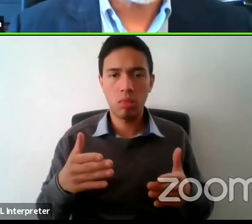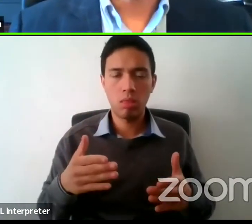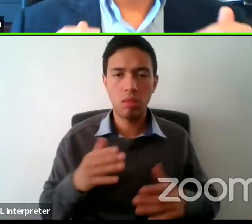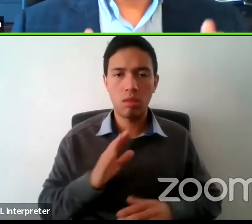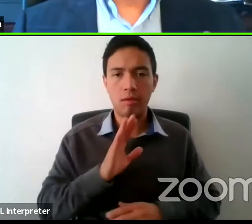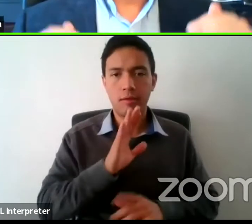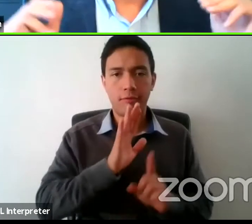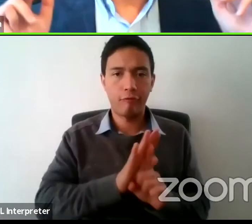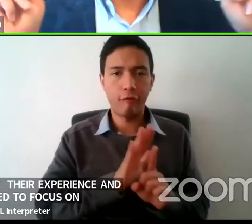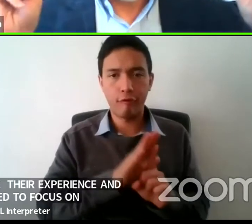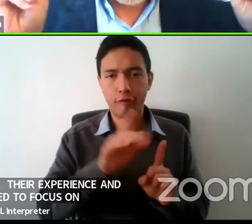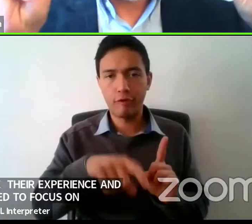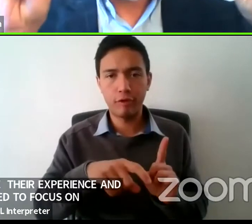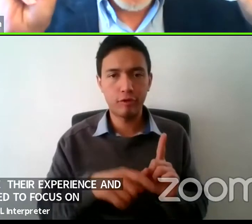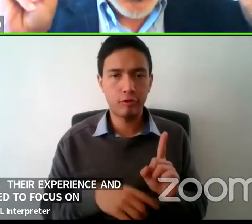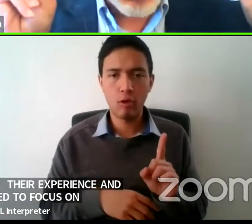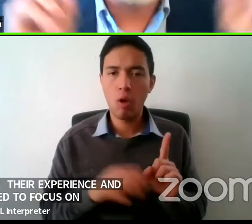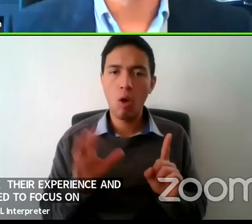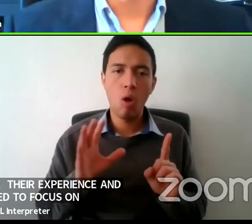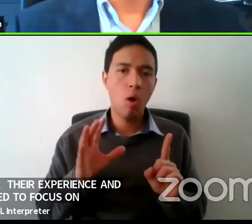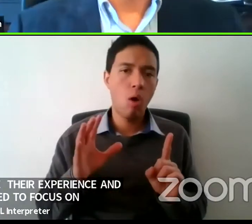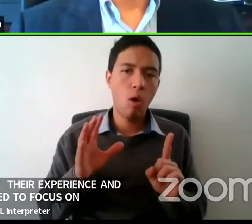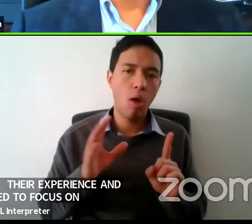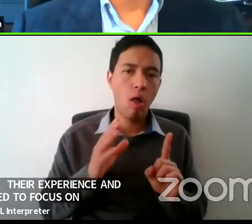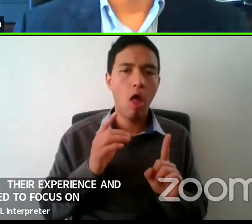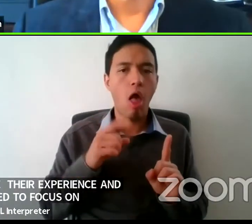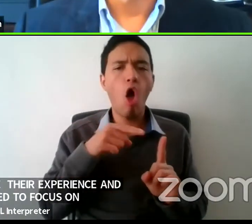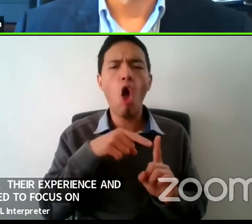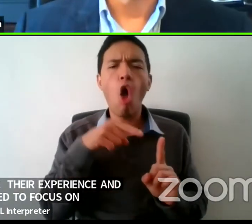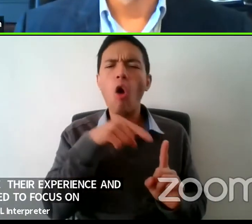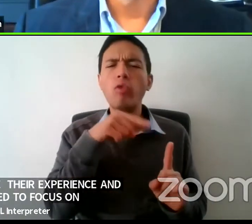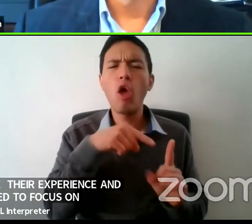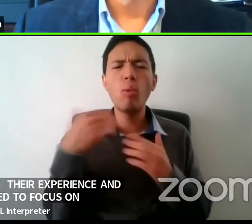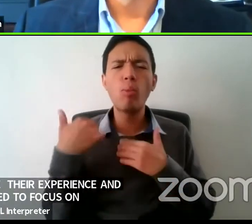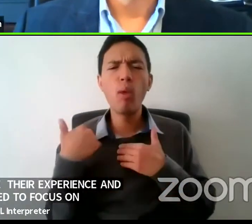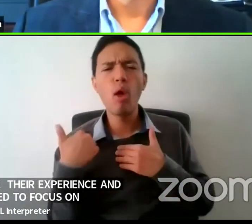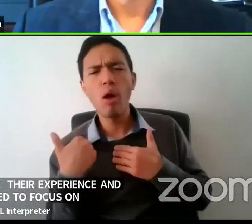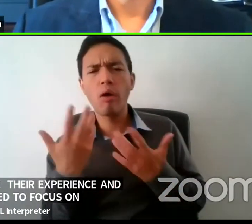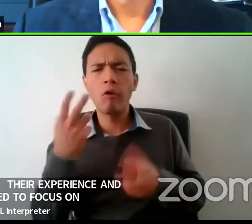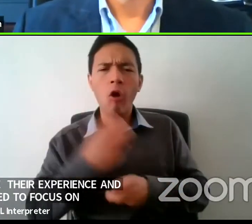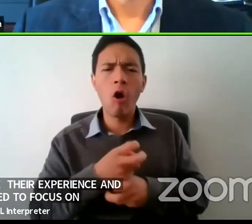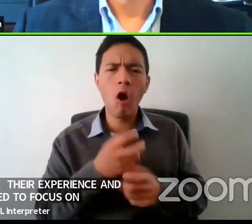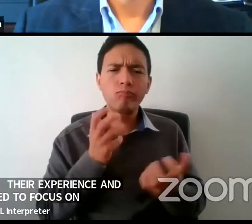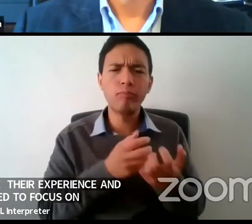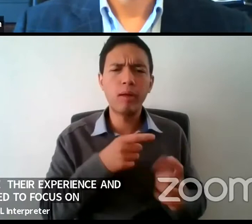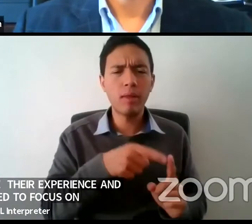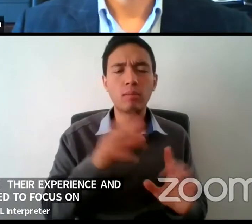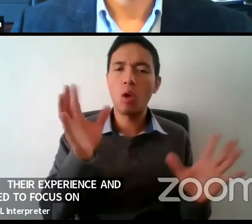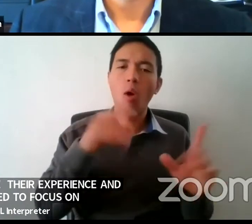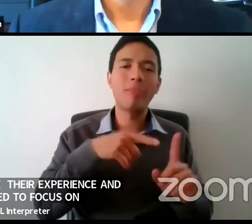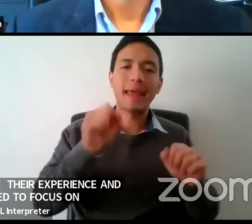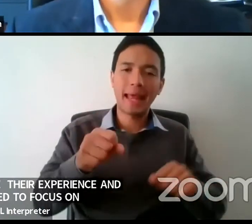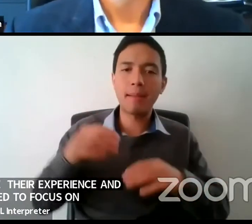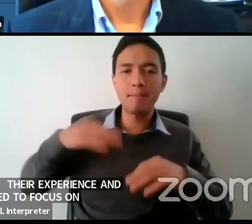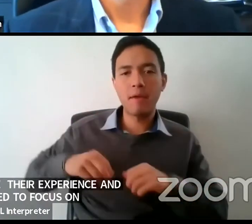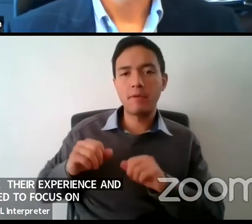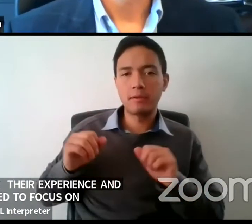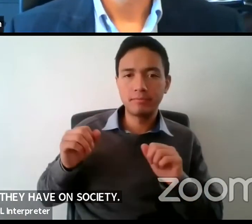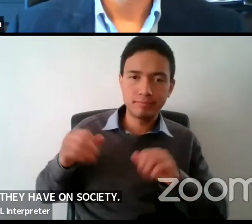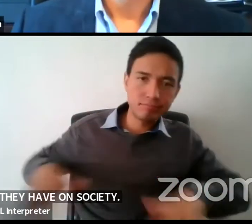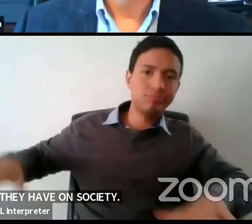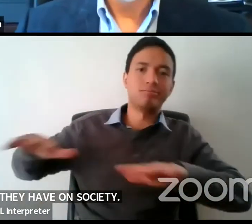their needs and the perceived burden that they have on society. Okay. Majd and Alison, thank you so much